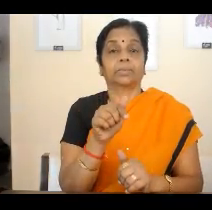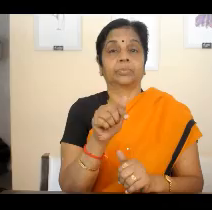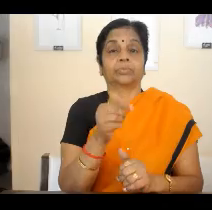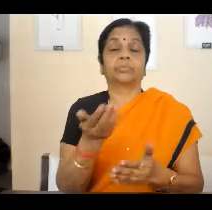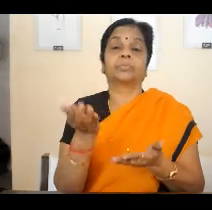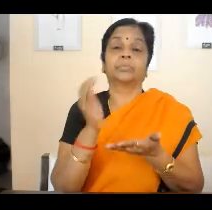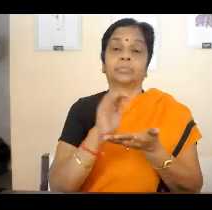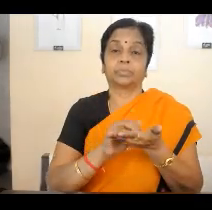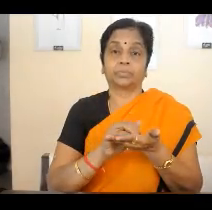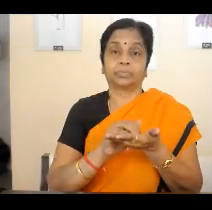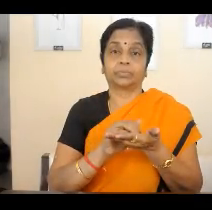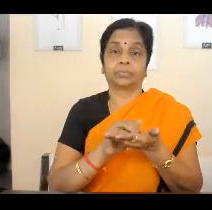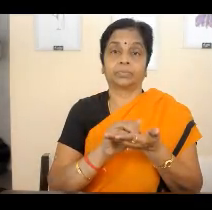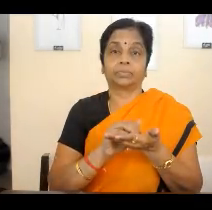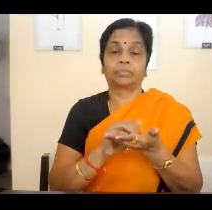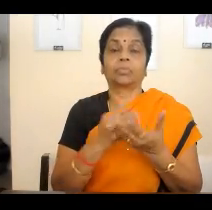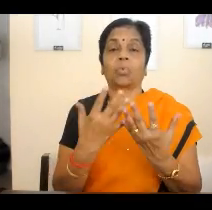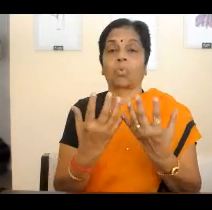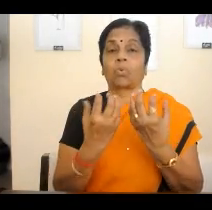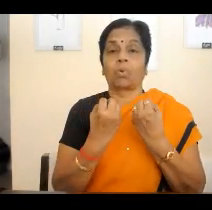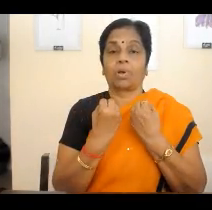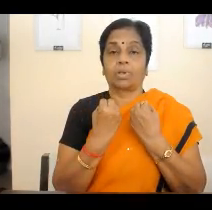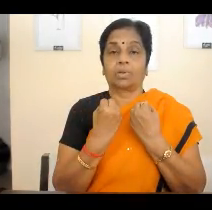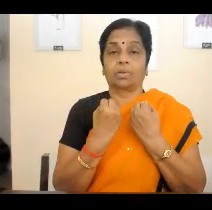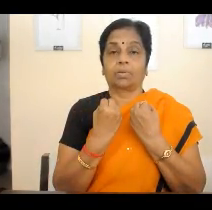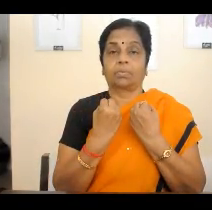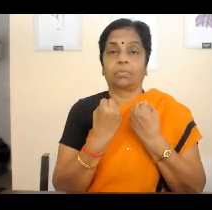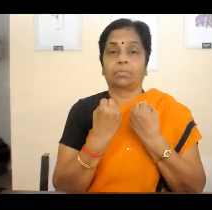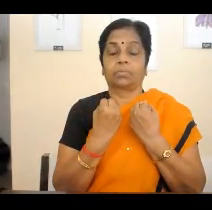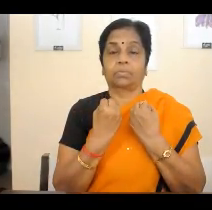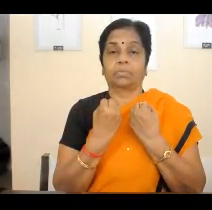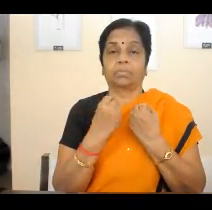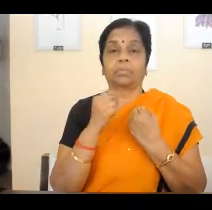also wants them to be given